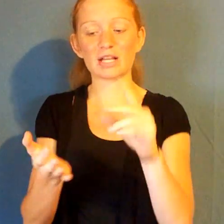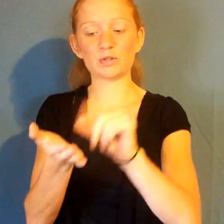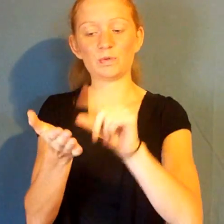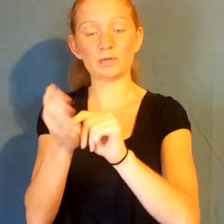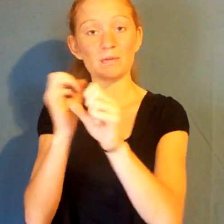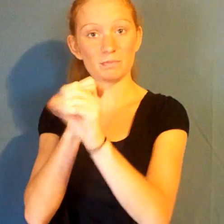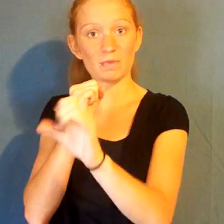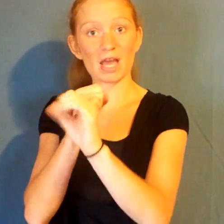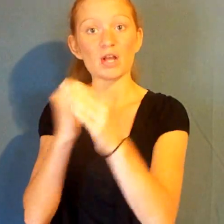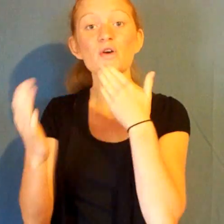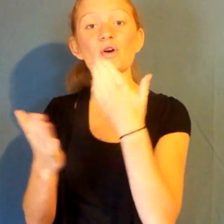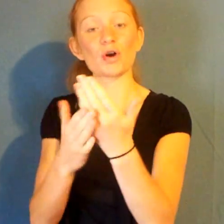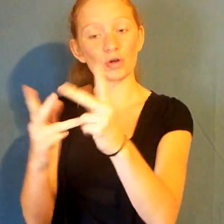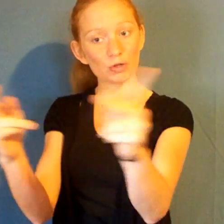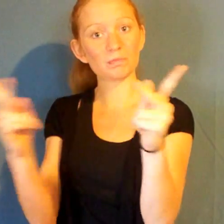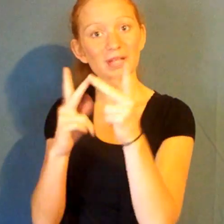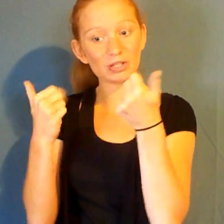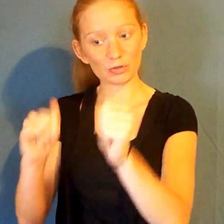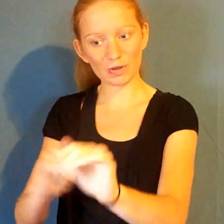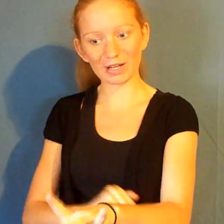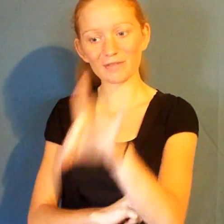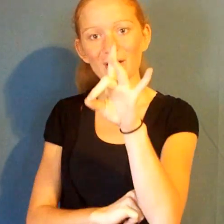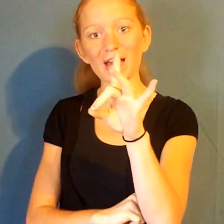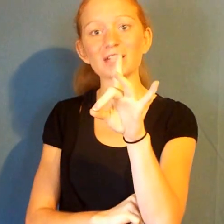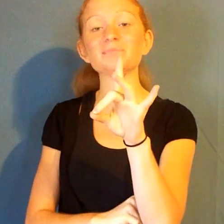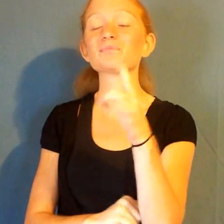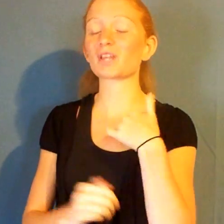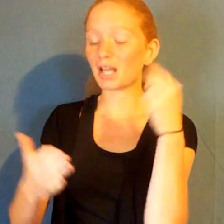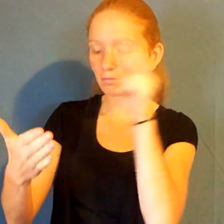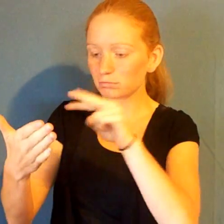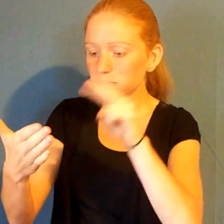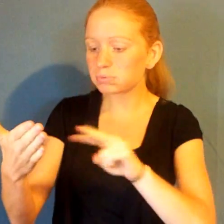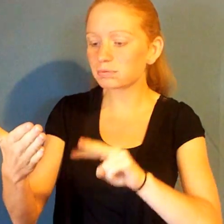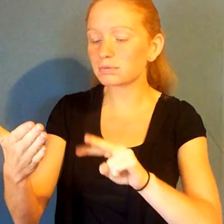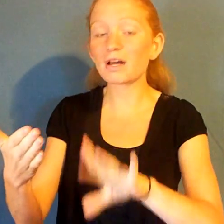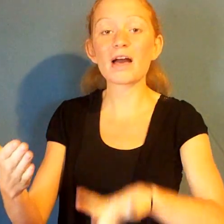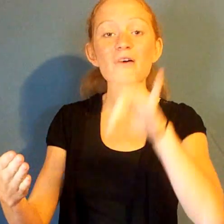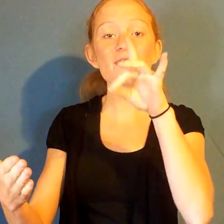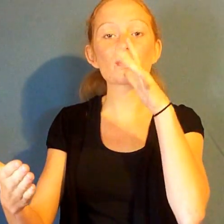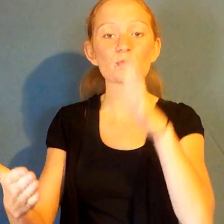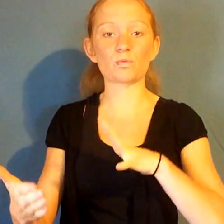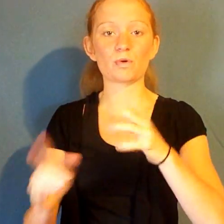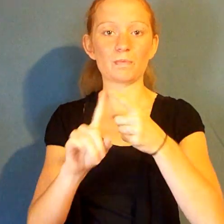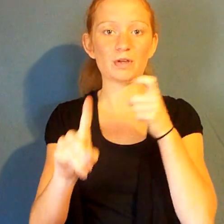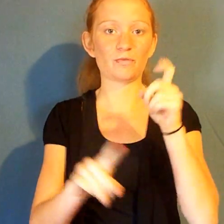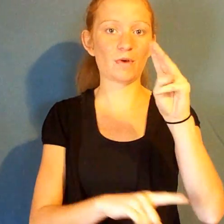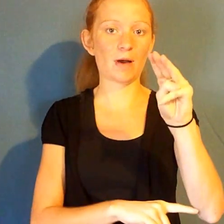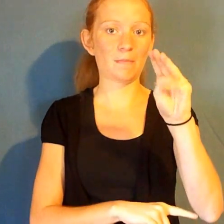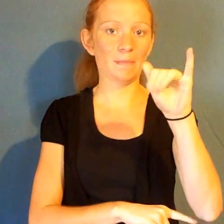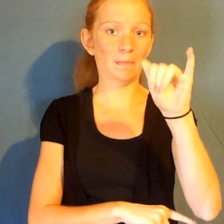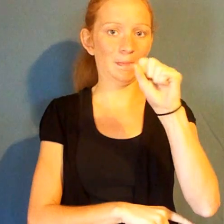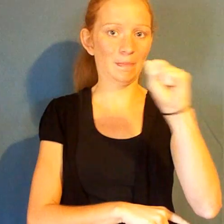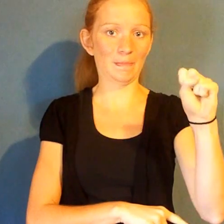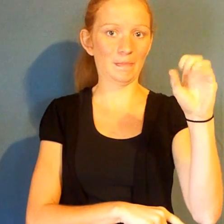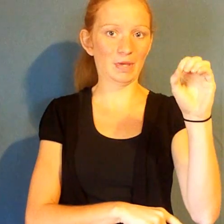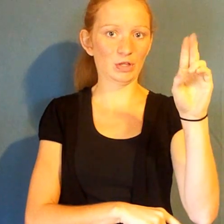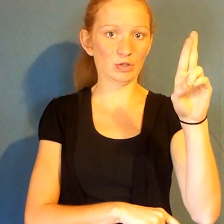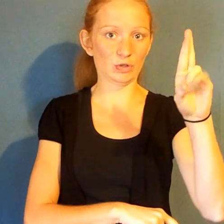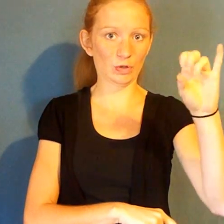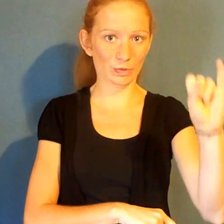breeder, and I found a woman in Independence, Missouri, and I went to her house, and of course I fell in love with this little